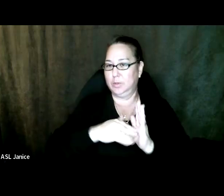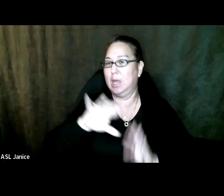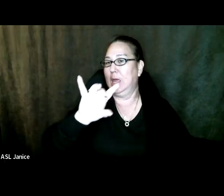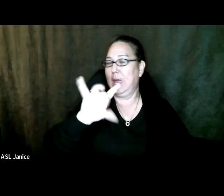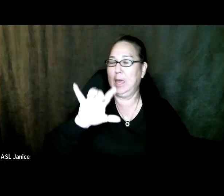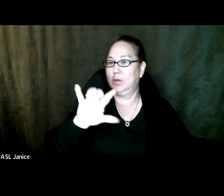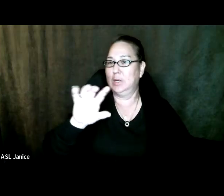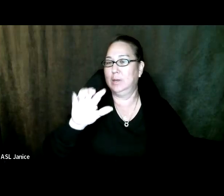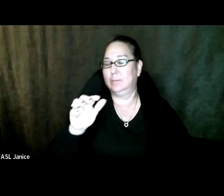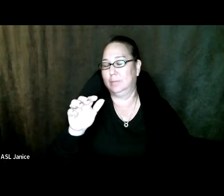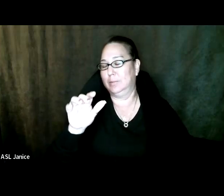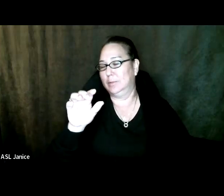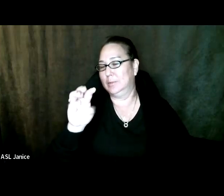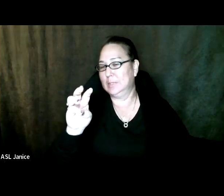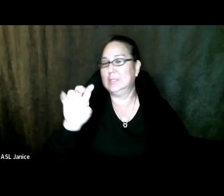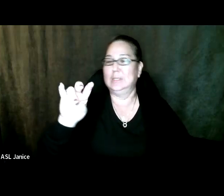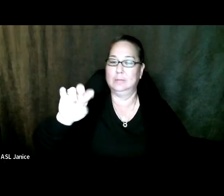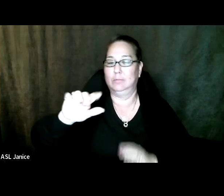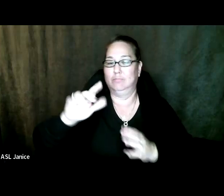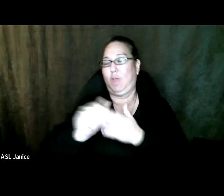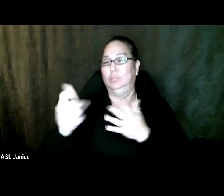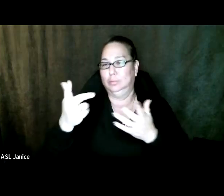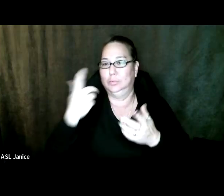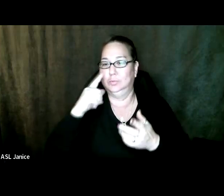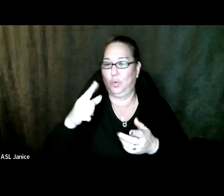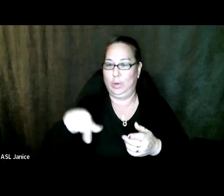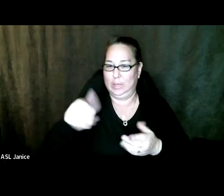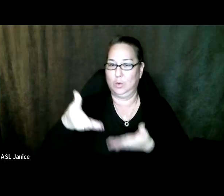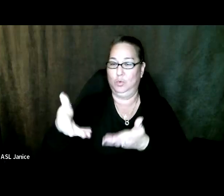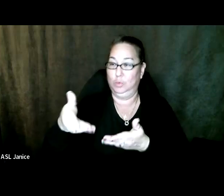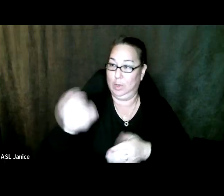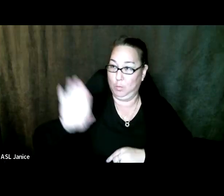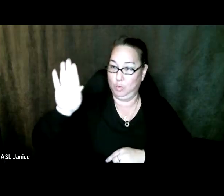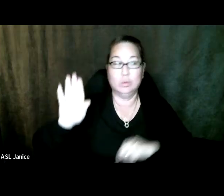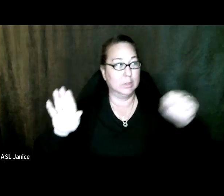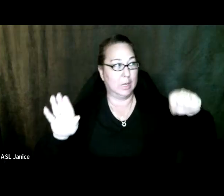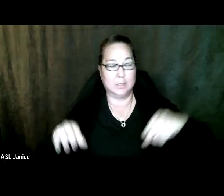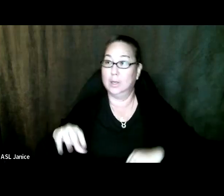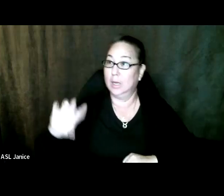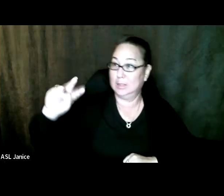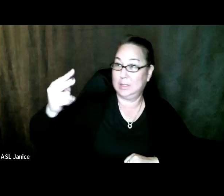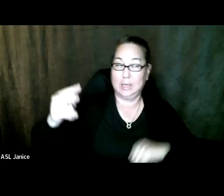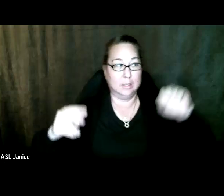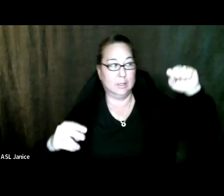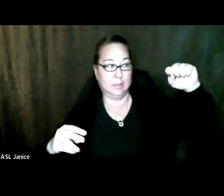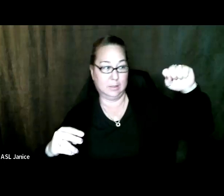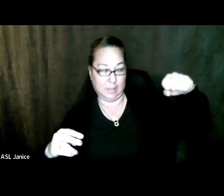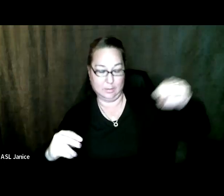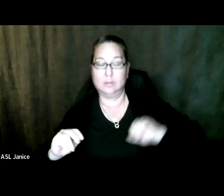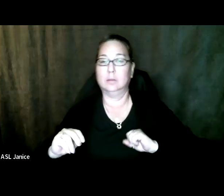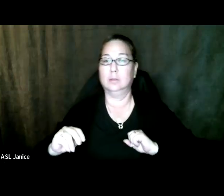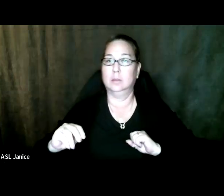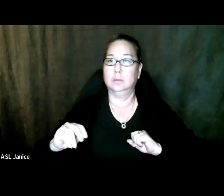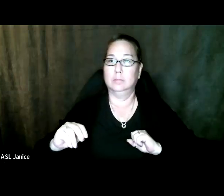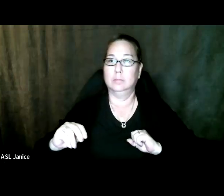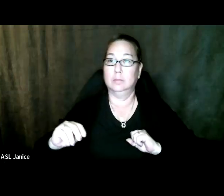$457,886 to support the cost of the agreements as presented. Is there a motion? So moved. Thank you. Is there a second? Second. Thank you. Is